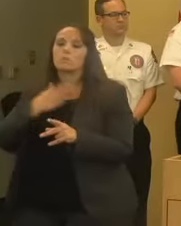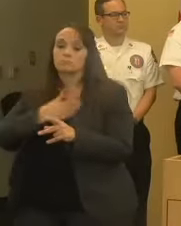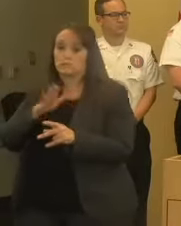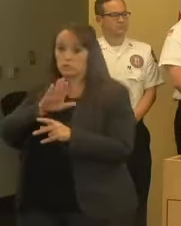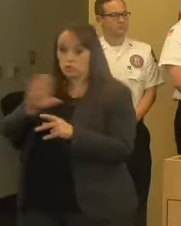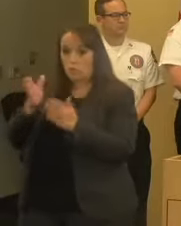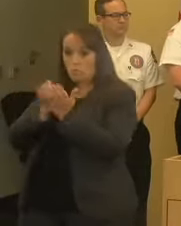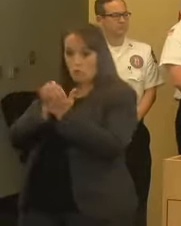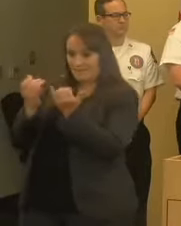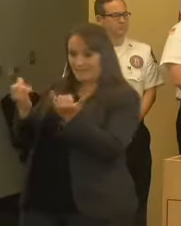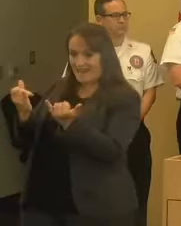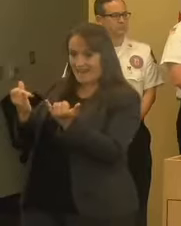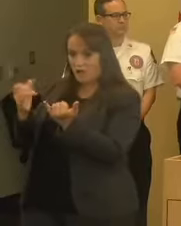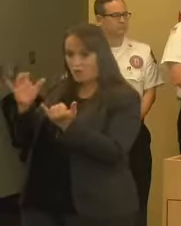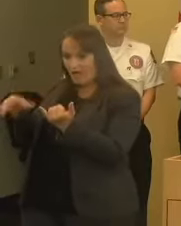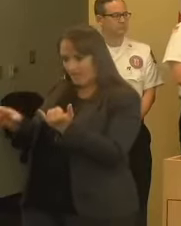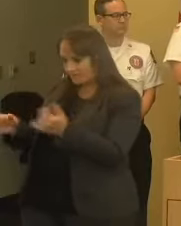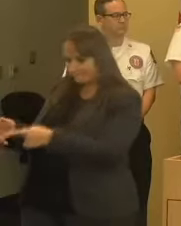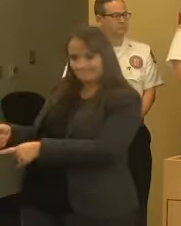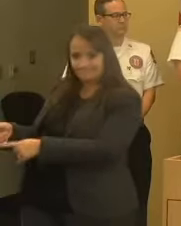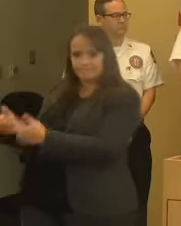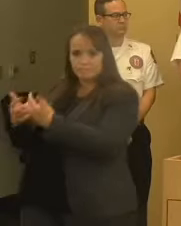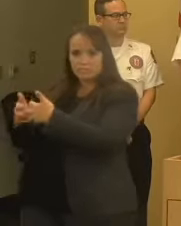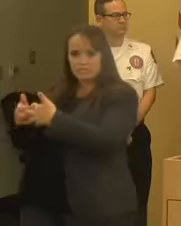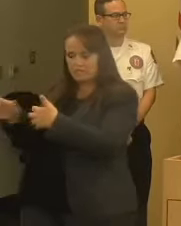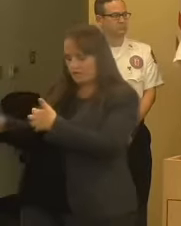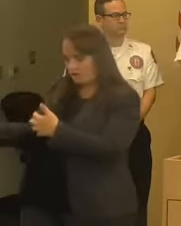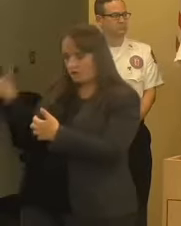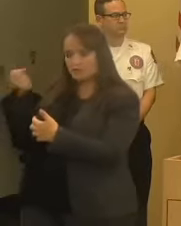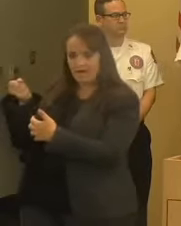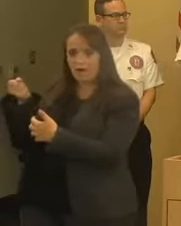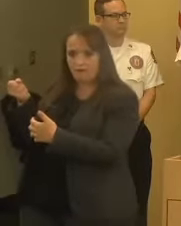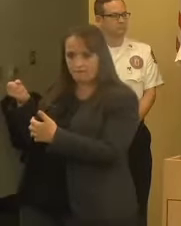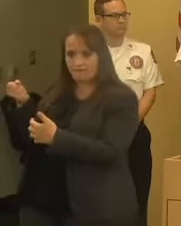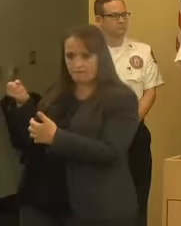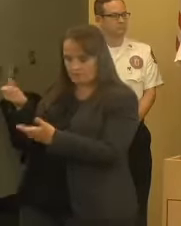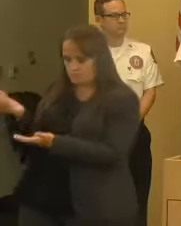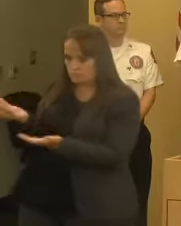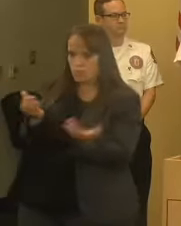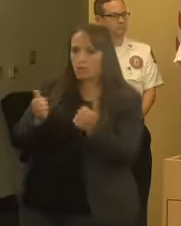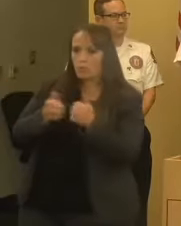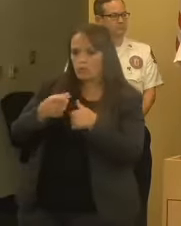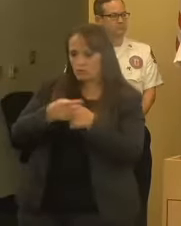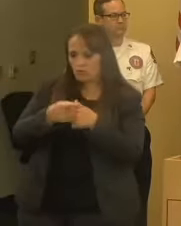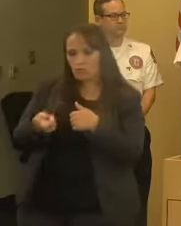Again, at some point tomorrow, search and rescue responses in South Carolina will be degraded.